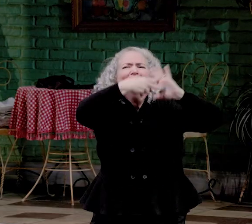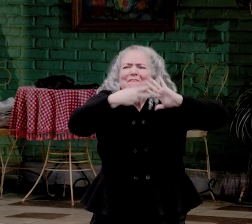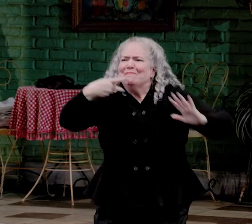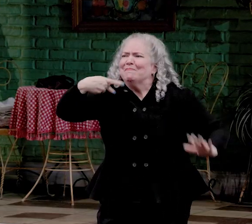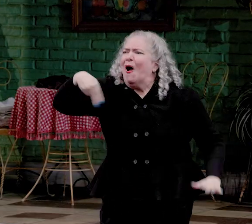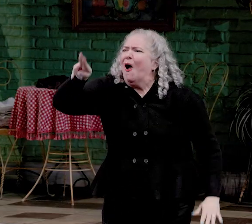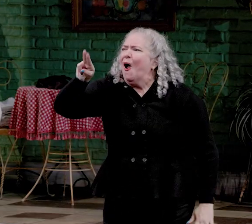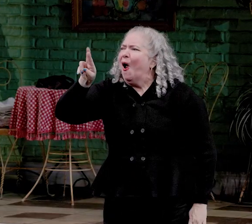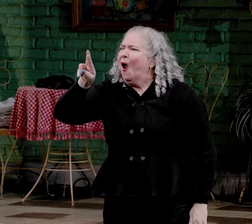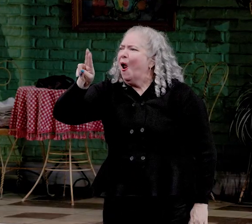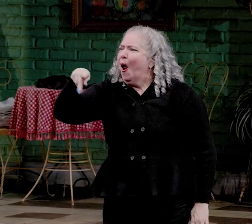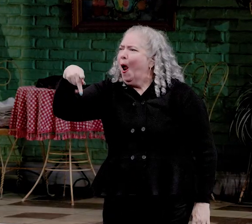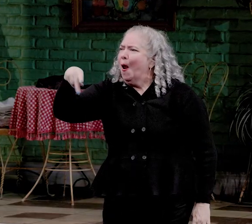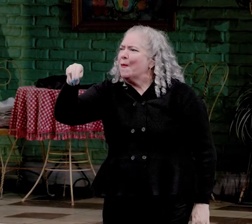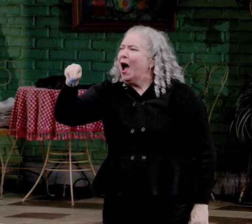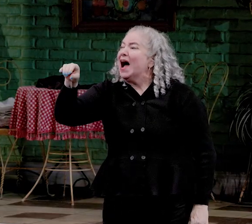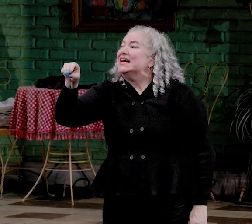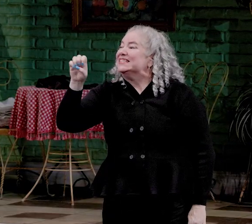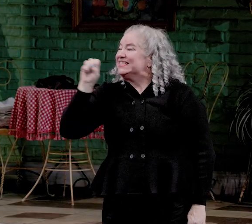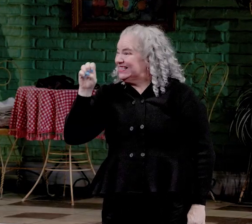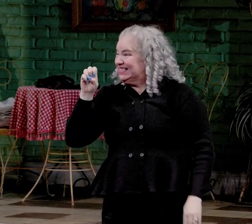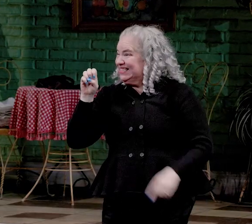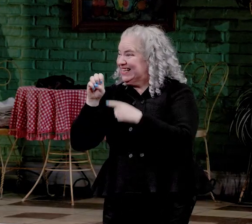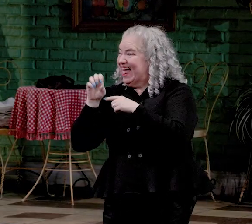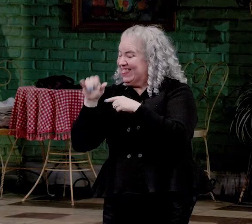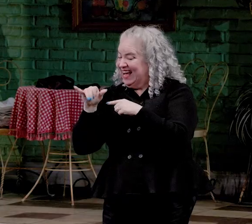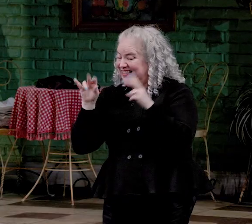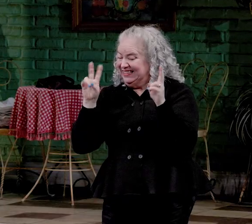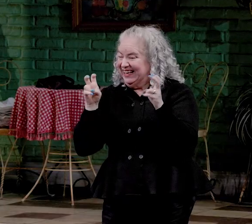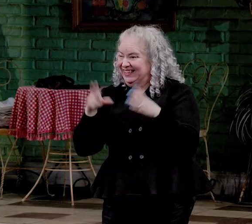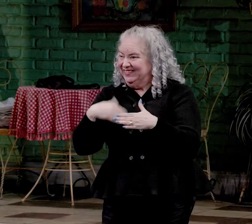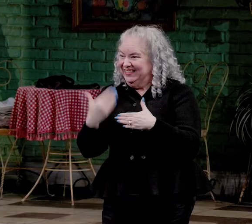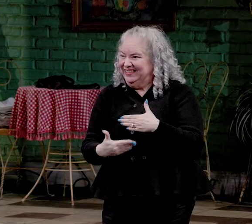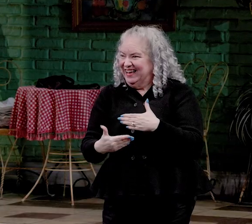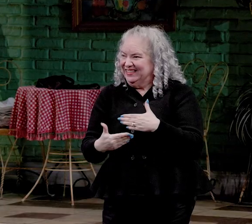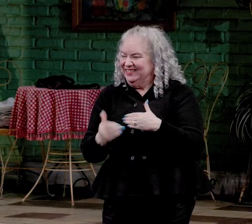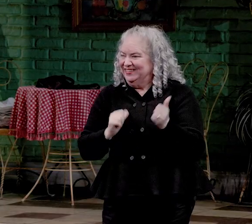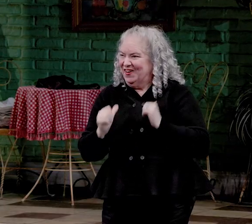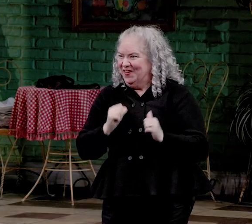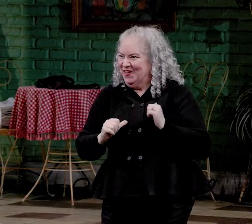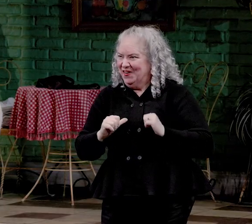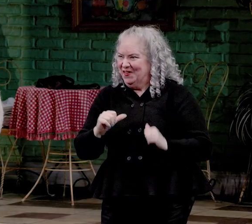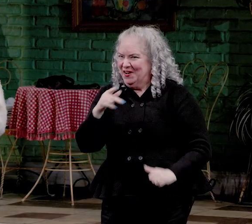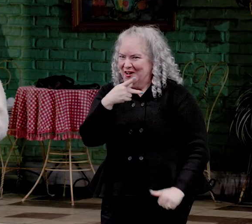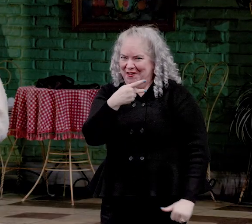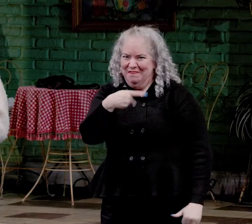purpose. And purpose is the next show.